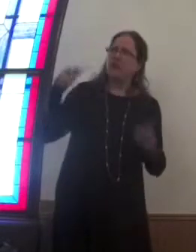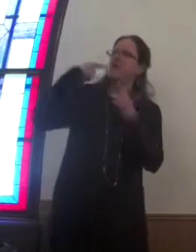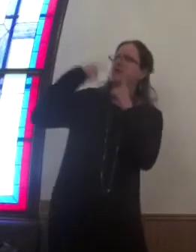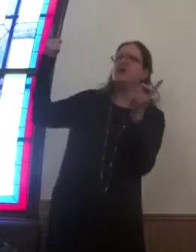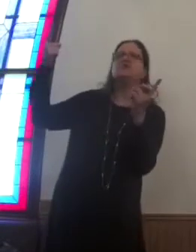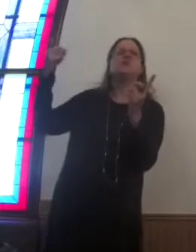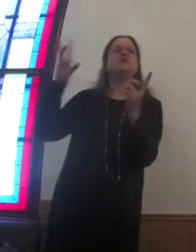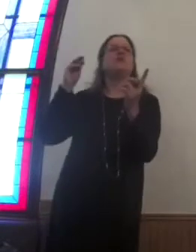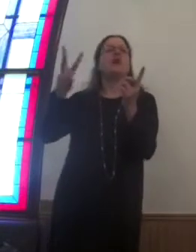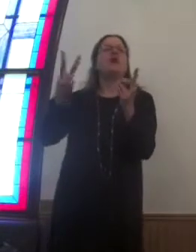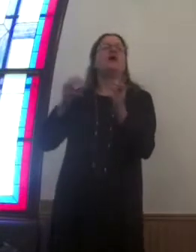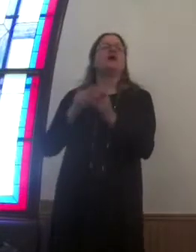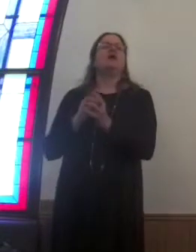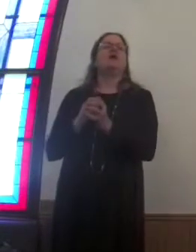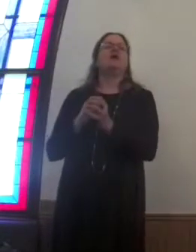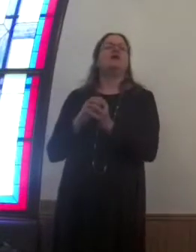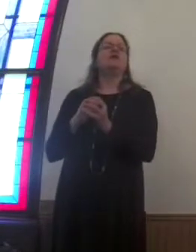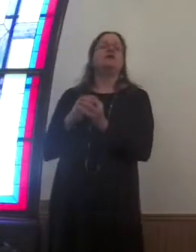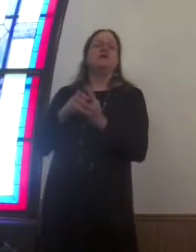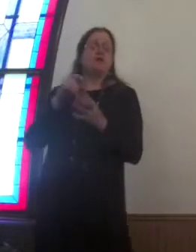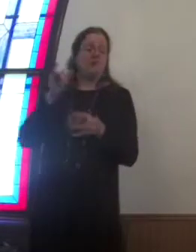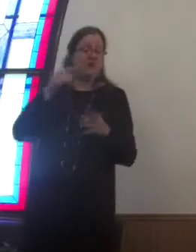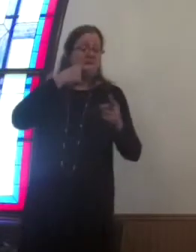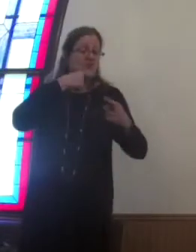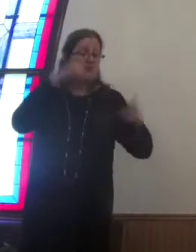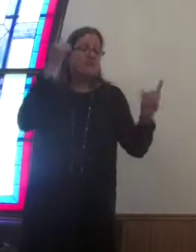reveal of something that has no basis